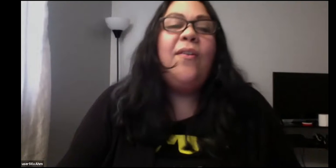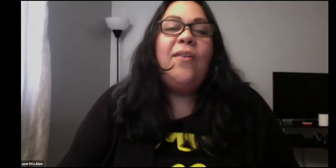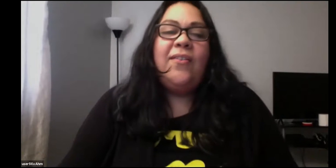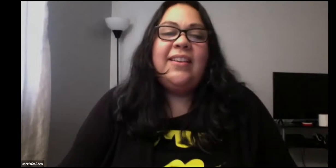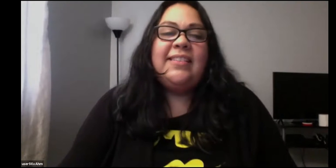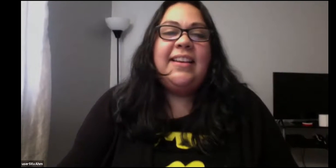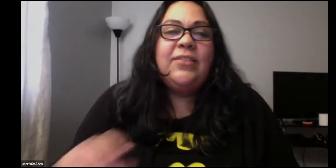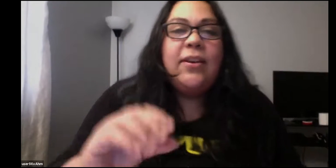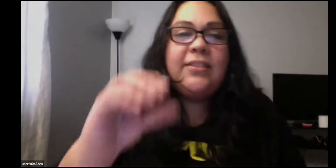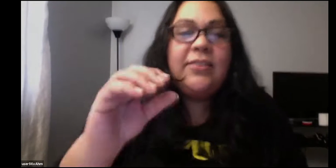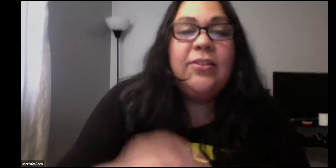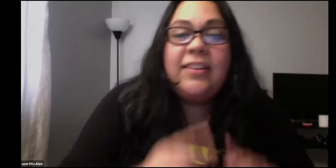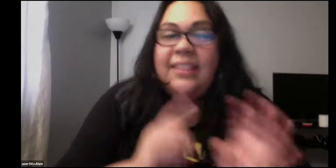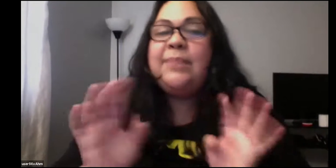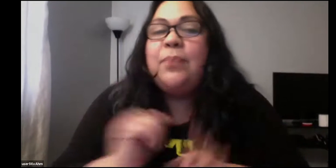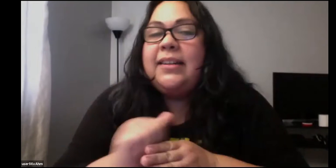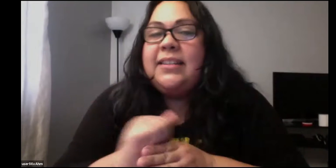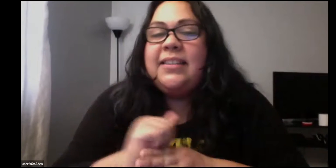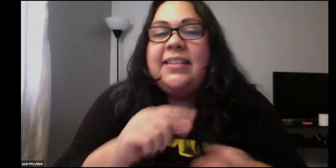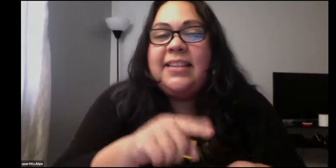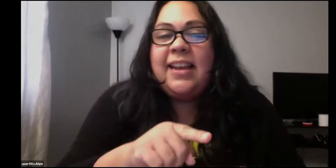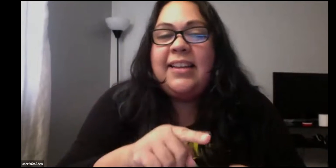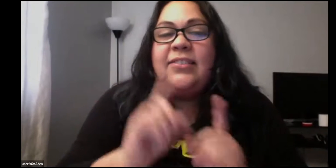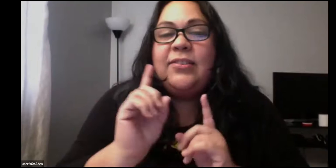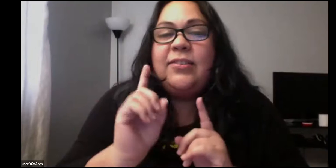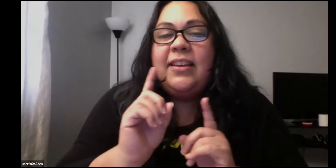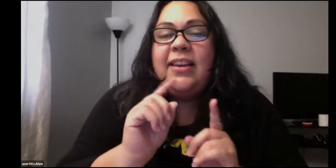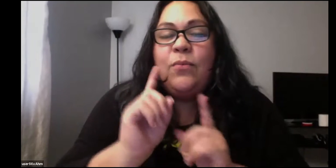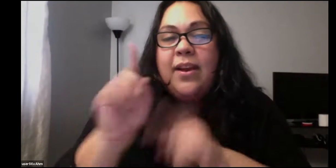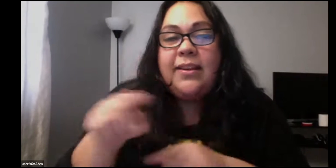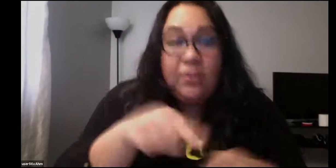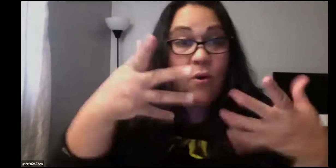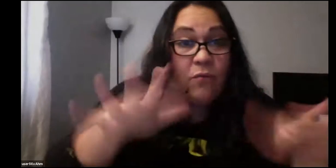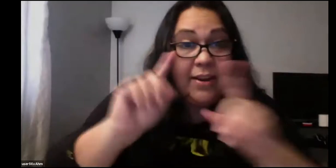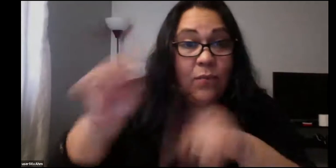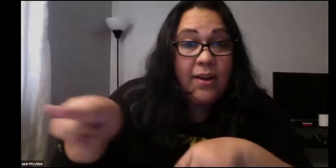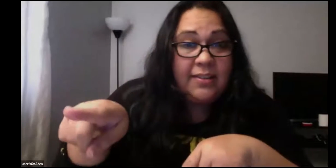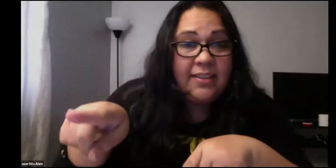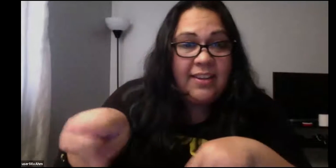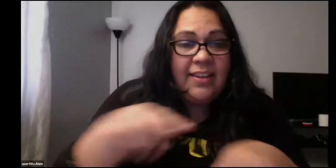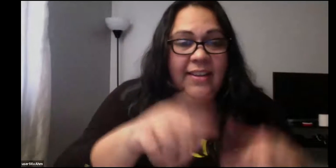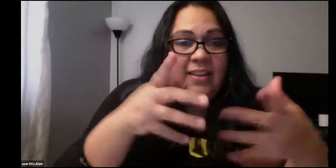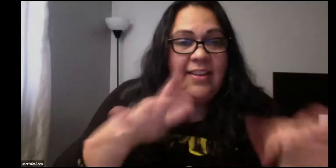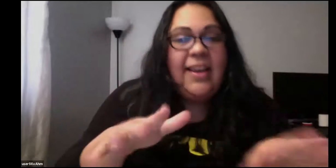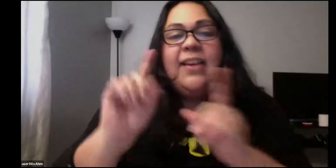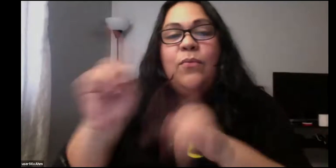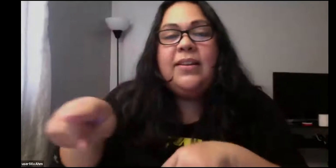Oh, he's saying he's going to, look, let's practice. He's saying he went, you already went? Yeah, he went